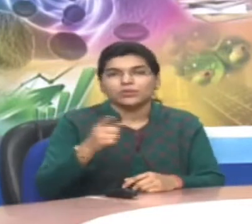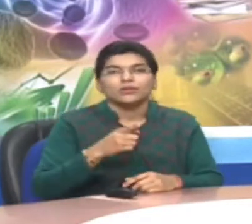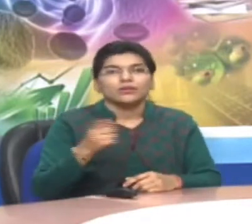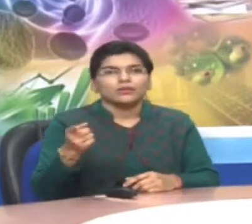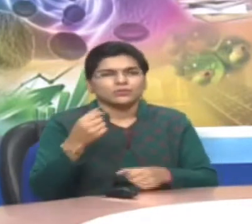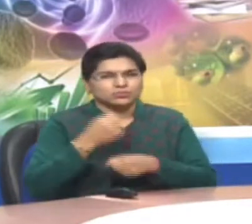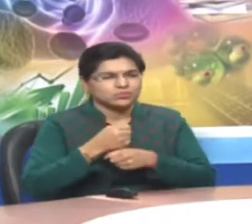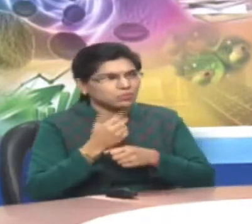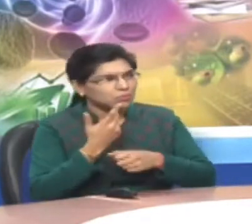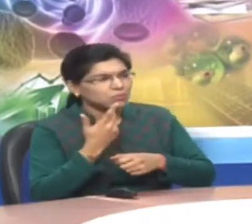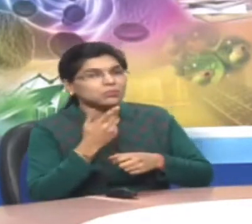I will